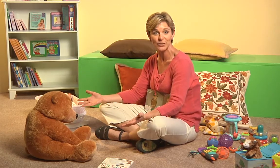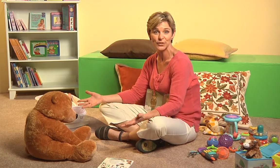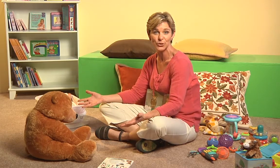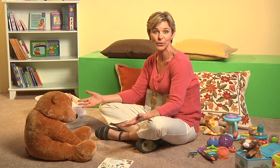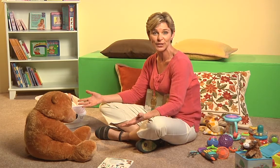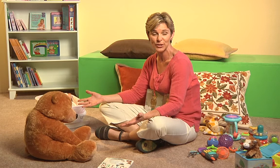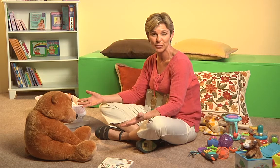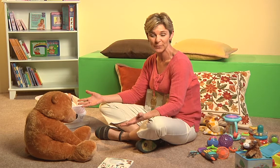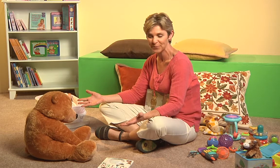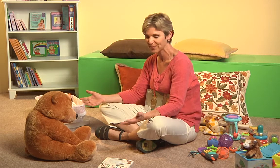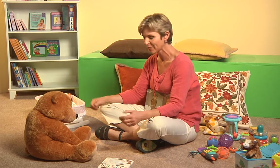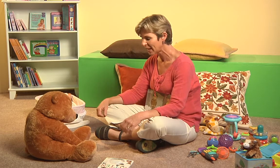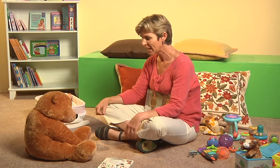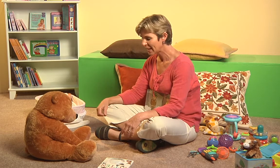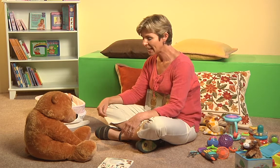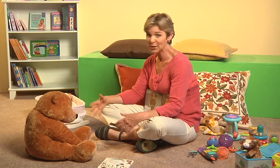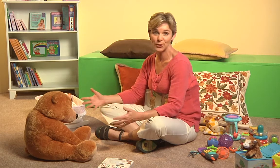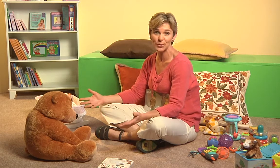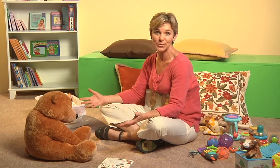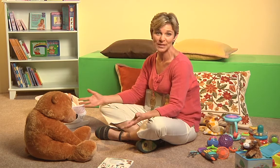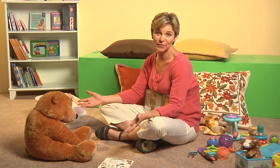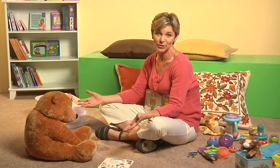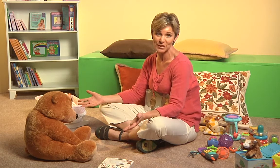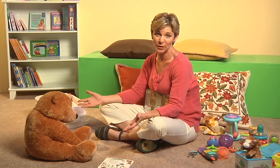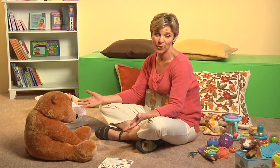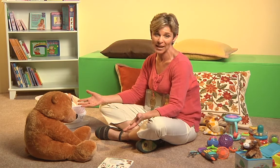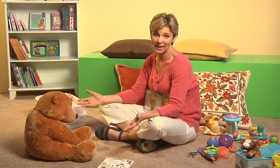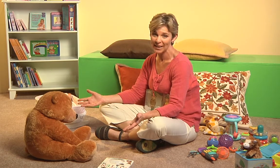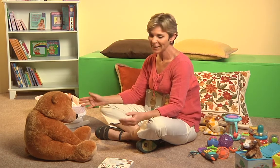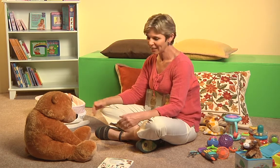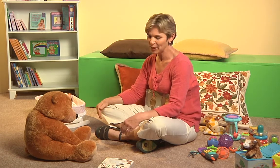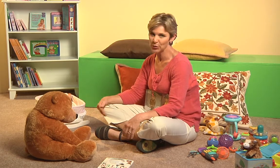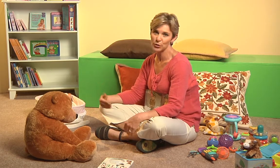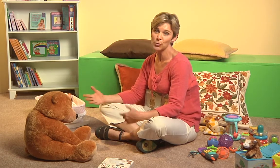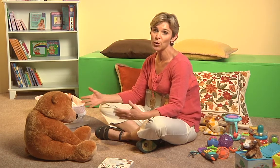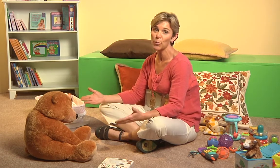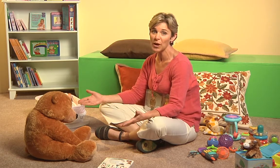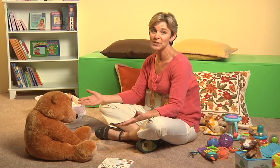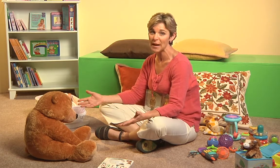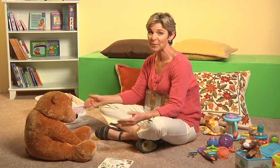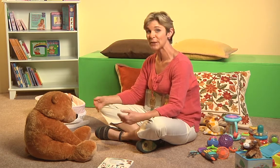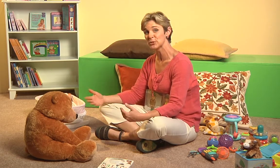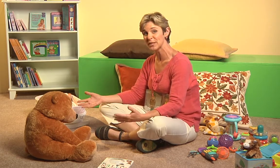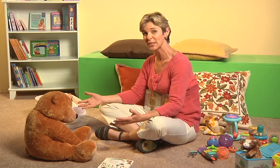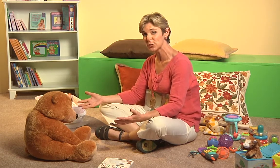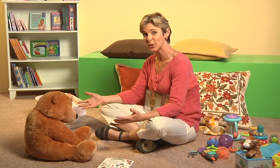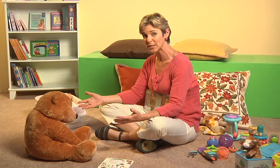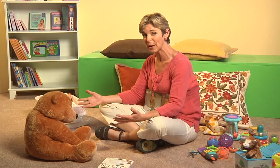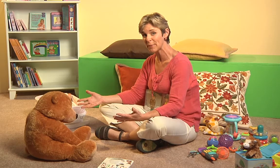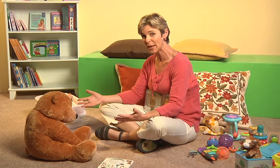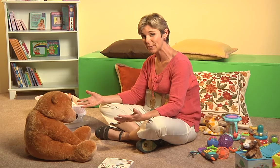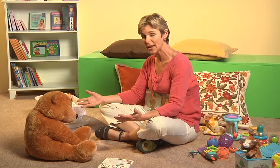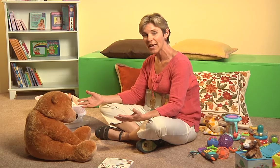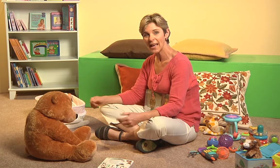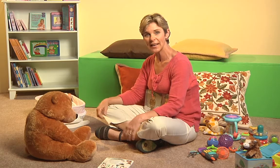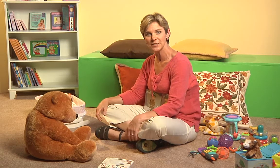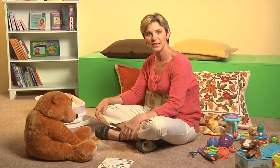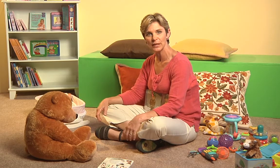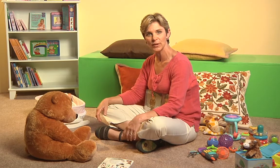the story too. And you can also see if they're still awake. There's more than one time that I was reading story to my baby and suddenly